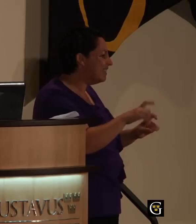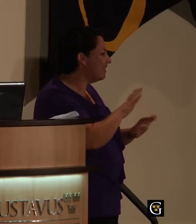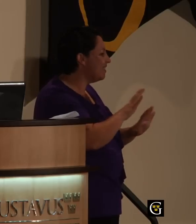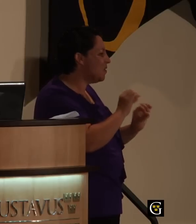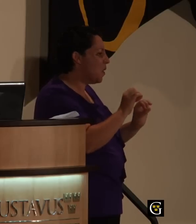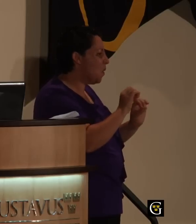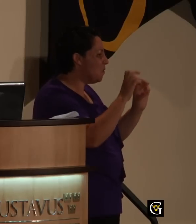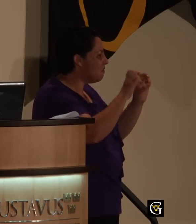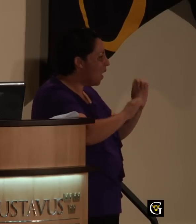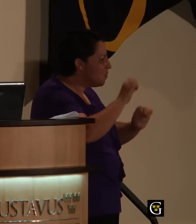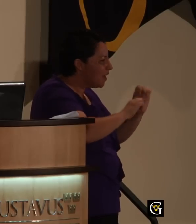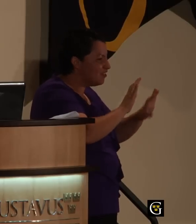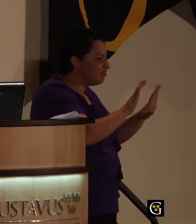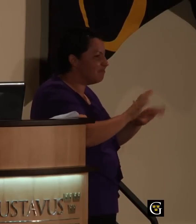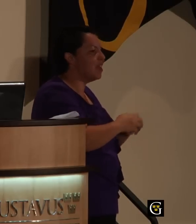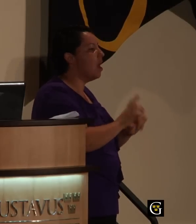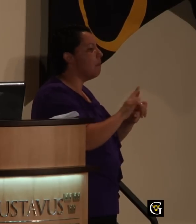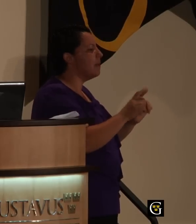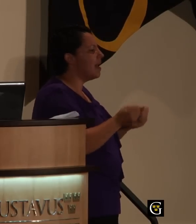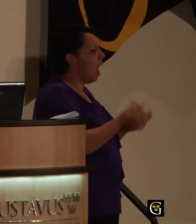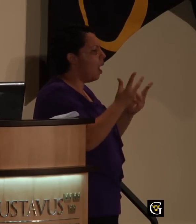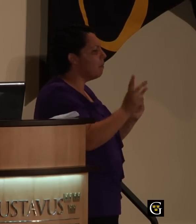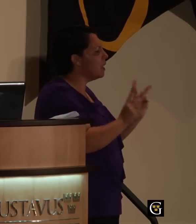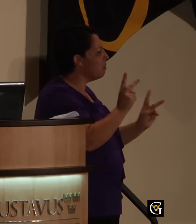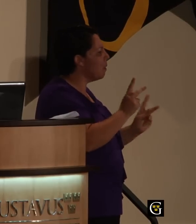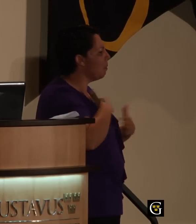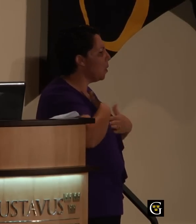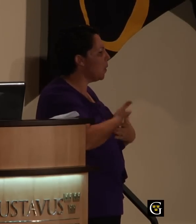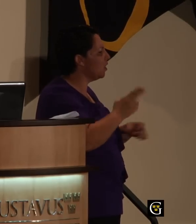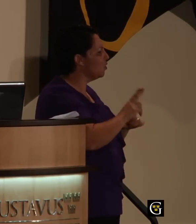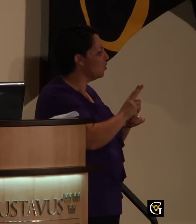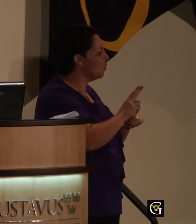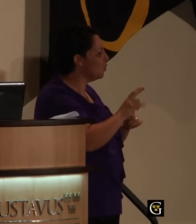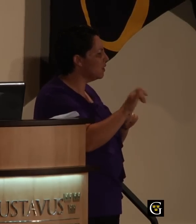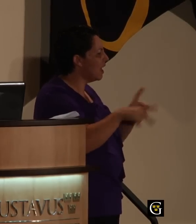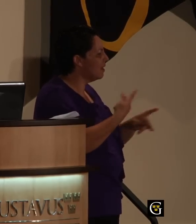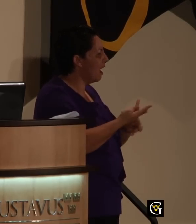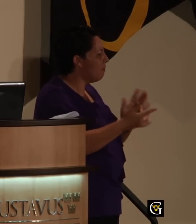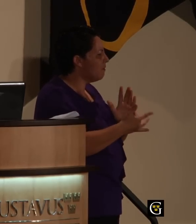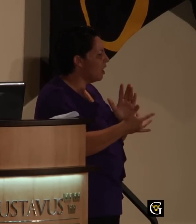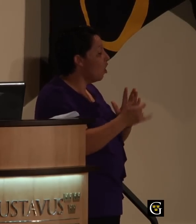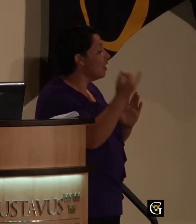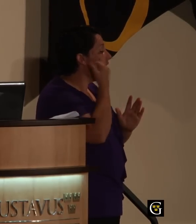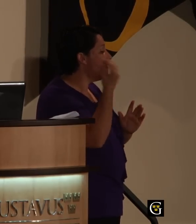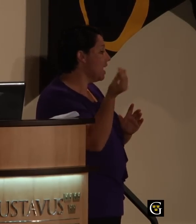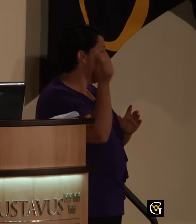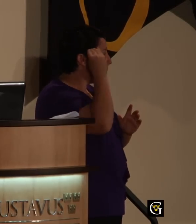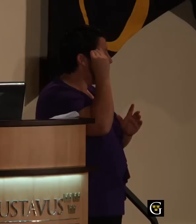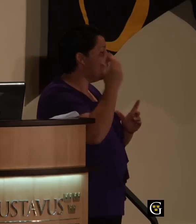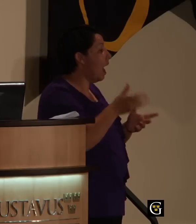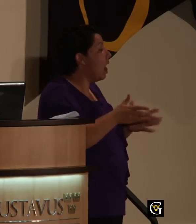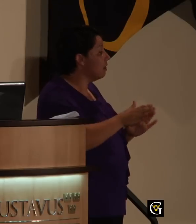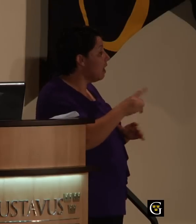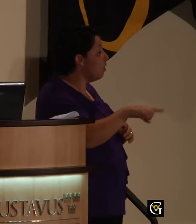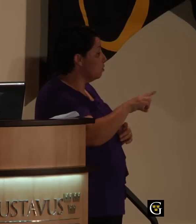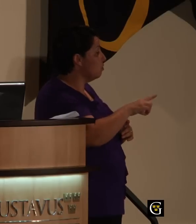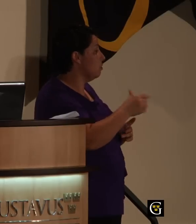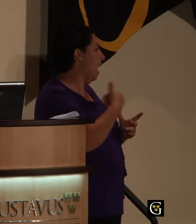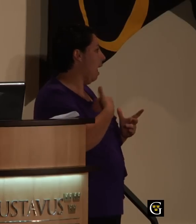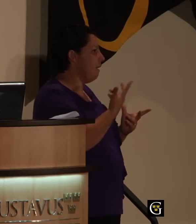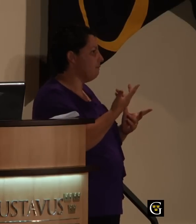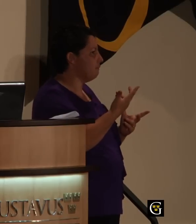afterward. How many of you would use such a technology if it was available? Kind of technology implanted that allowed you to have some kind